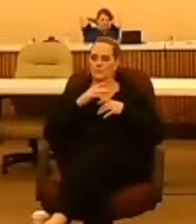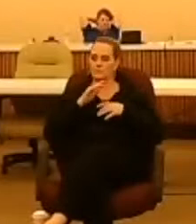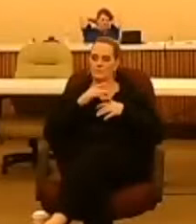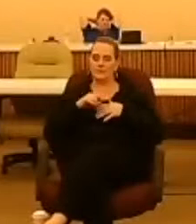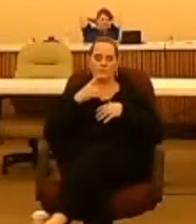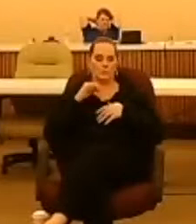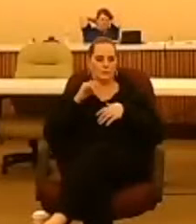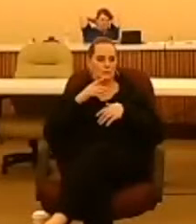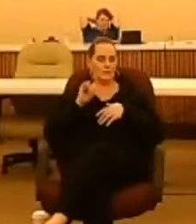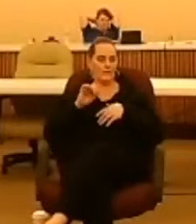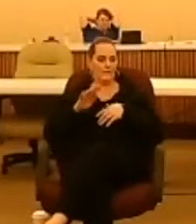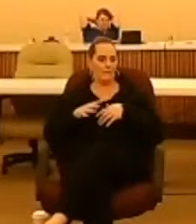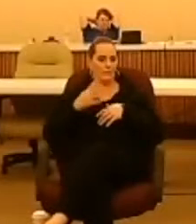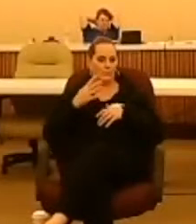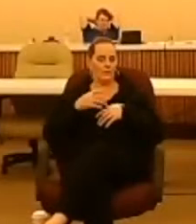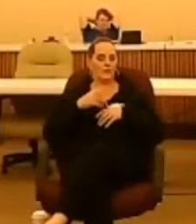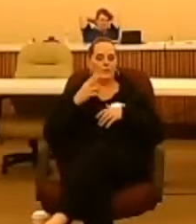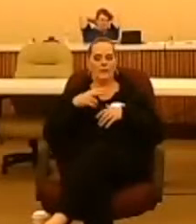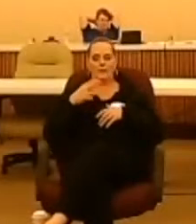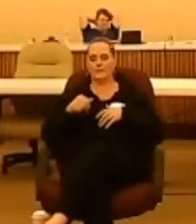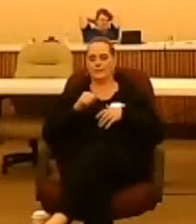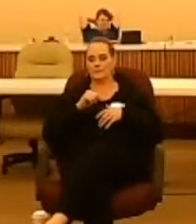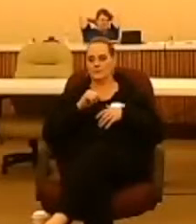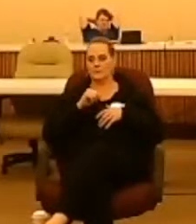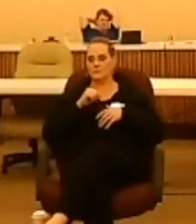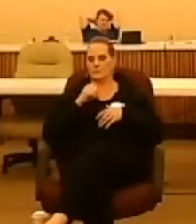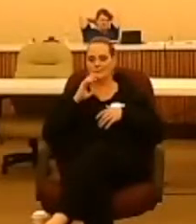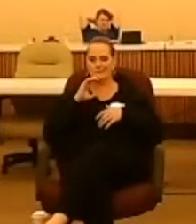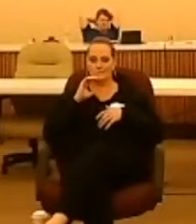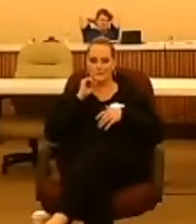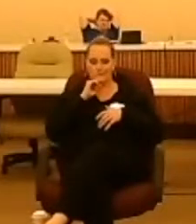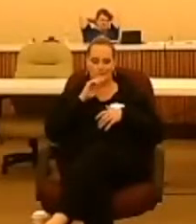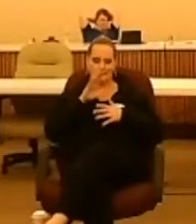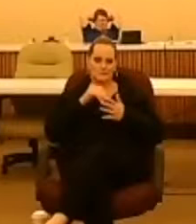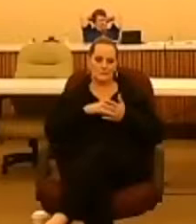and garage sale at the Henrietta Senior Center. I'll call